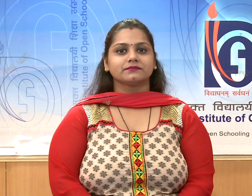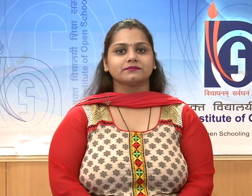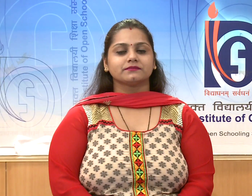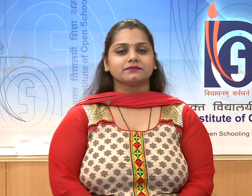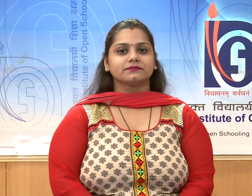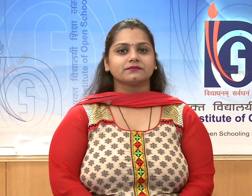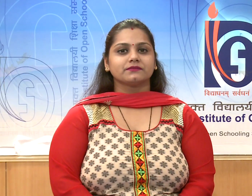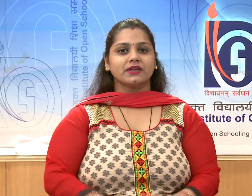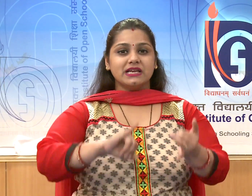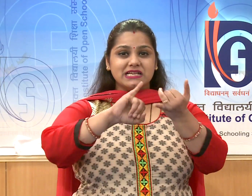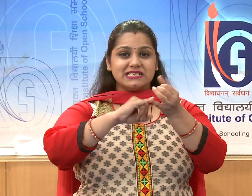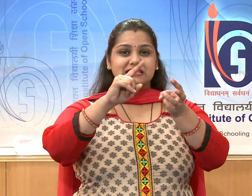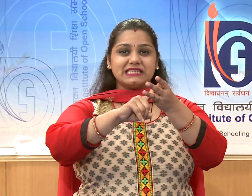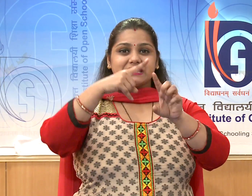The Seths,